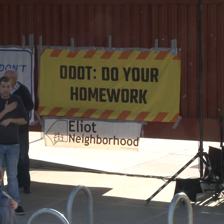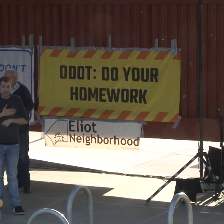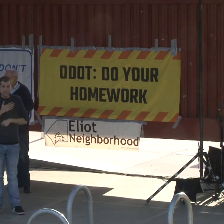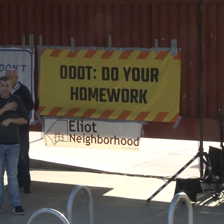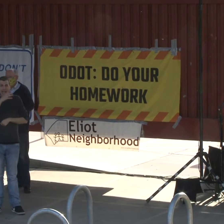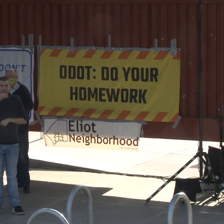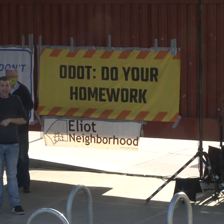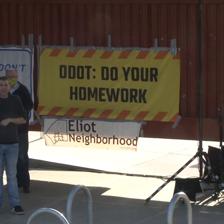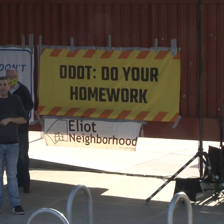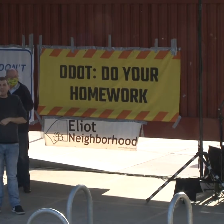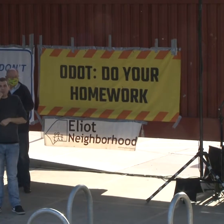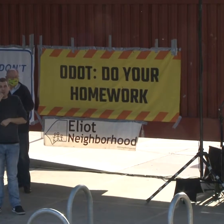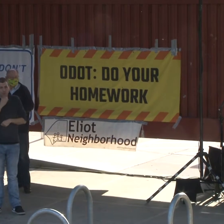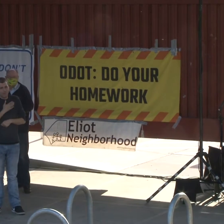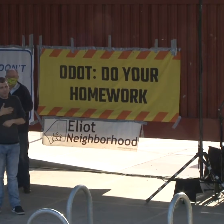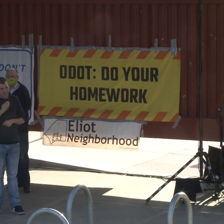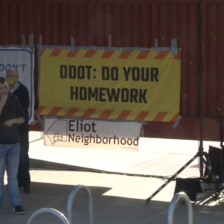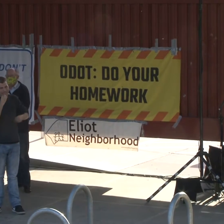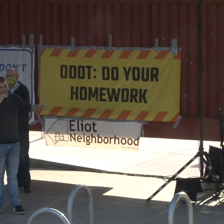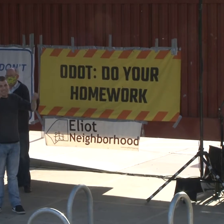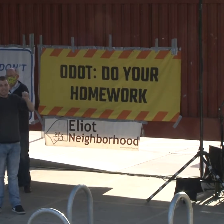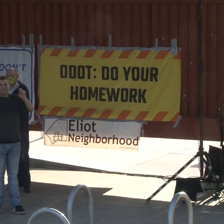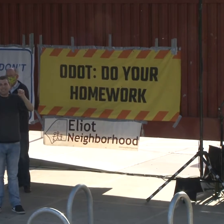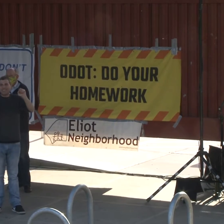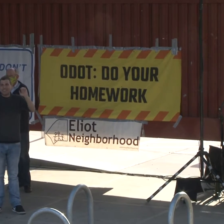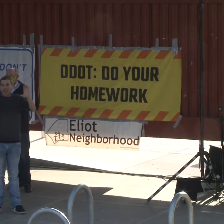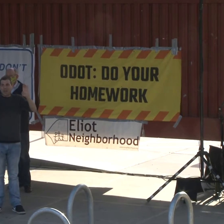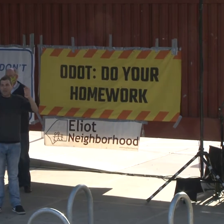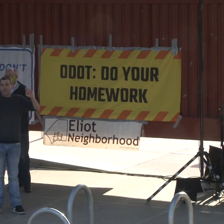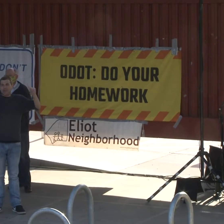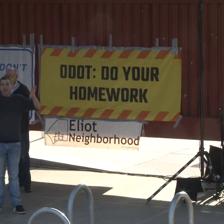please eat some of the wonderful food from our friends at Snack Block that they brought here as well.